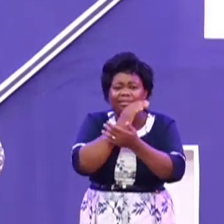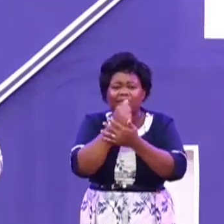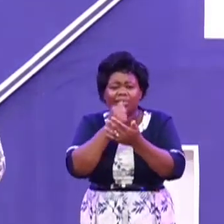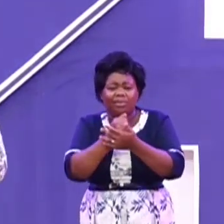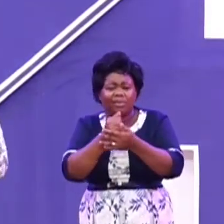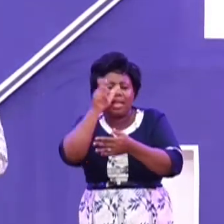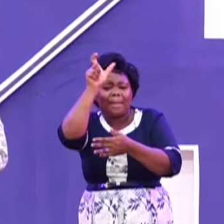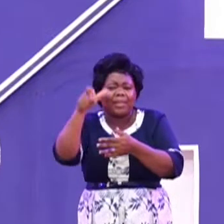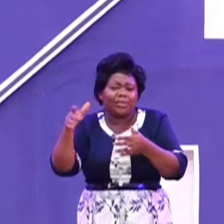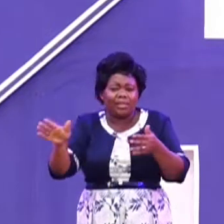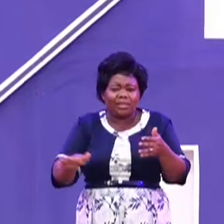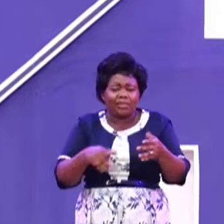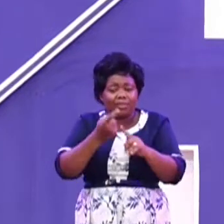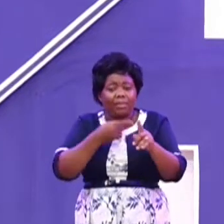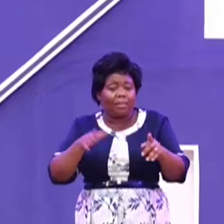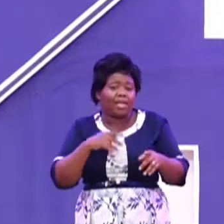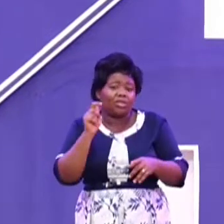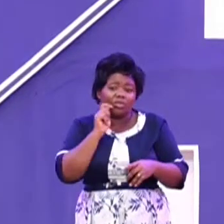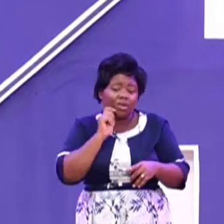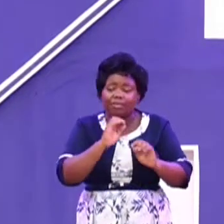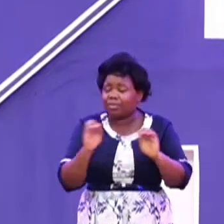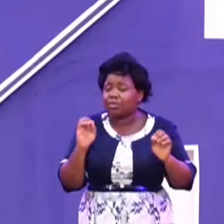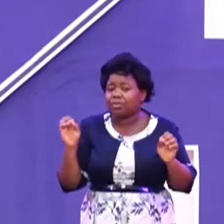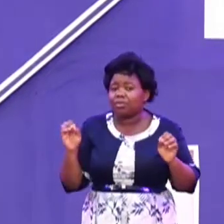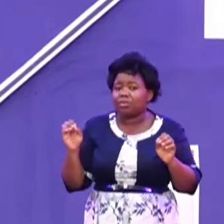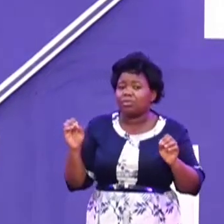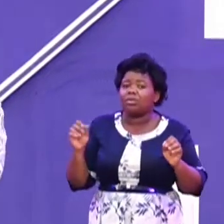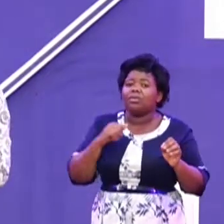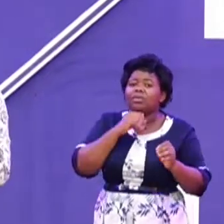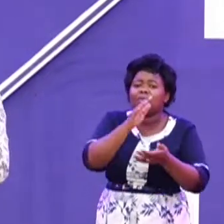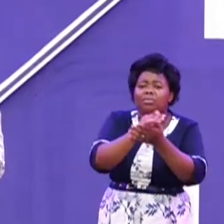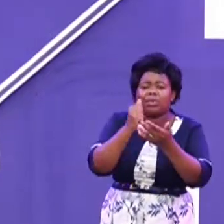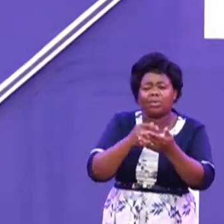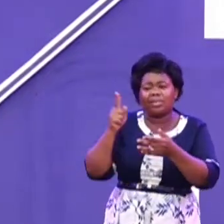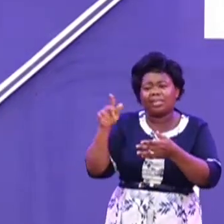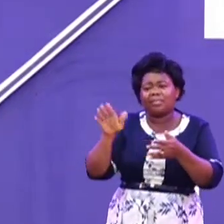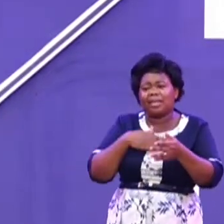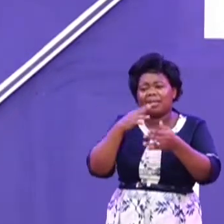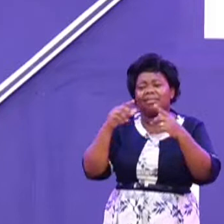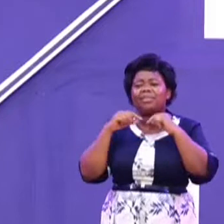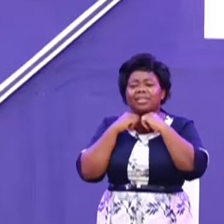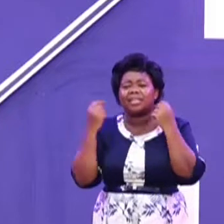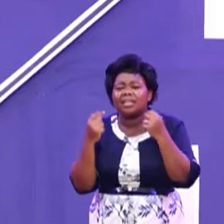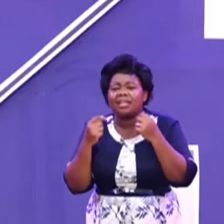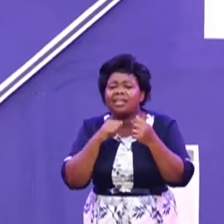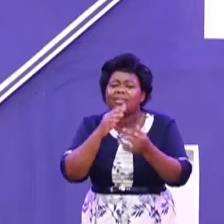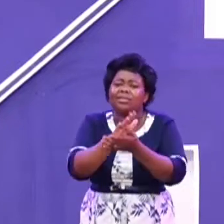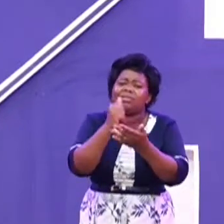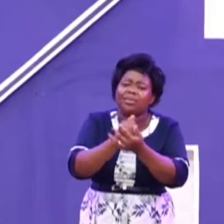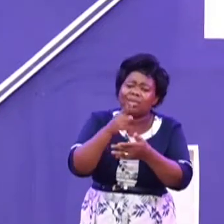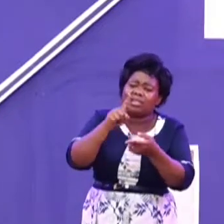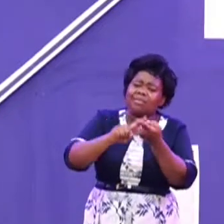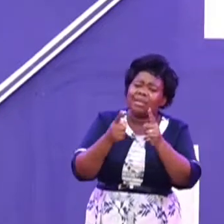my tribe, not because he's my pastor, not because he's my